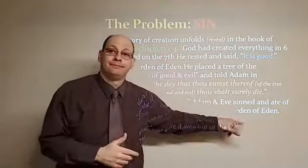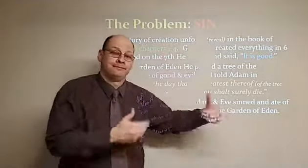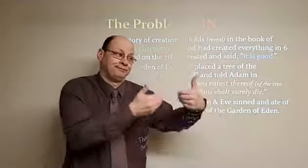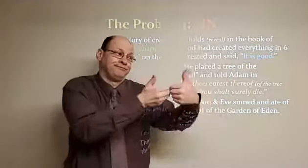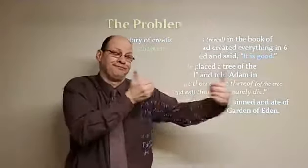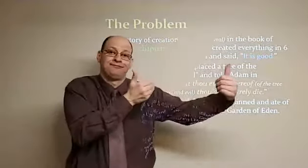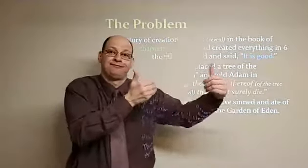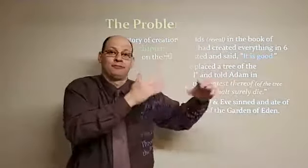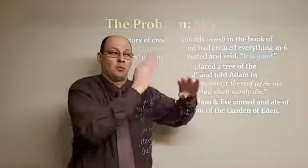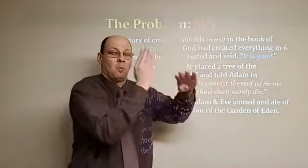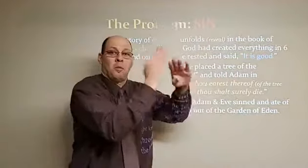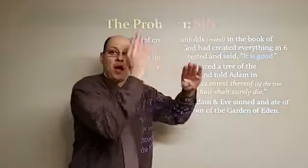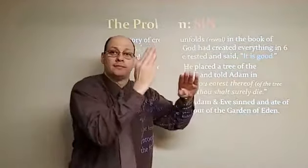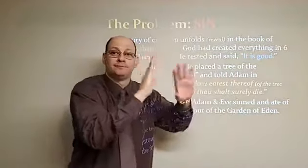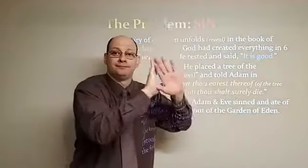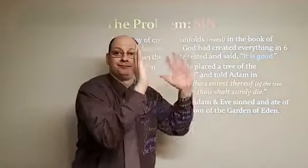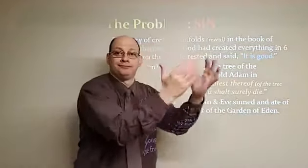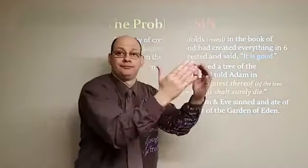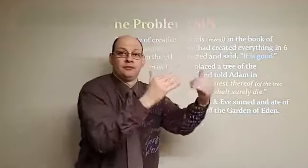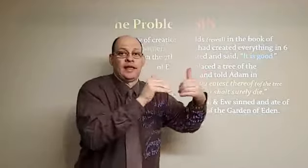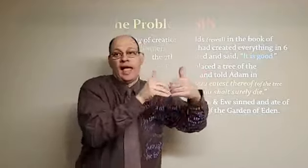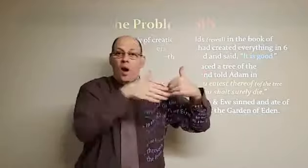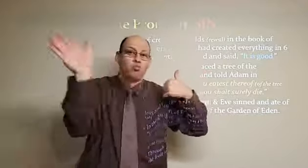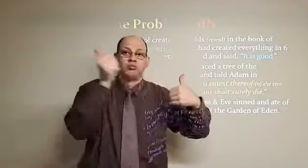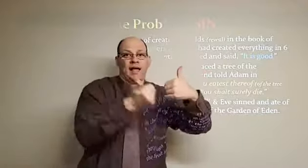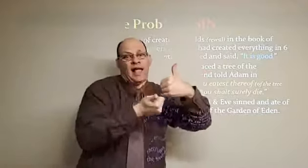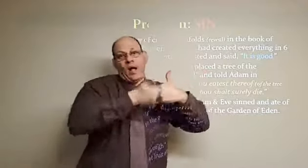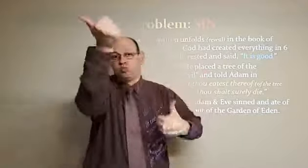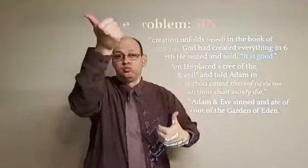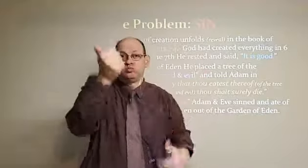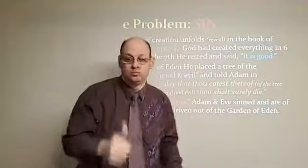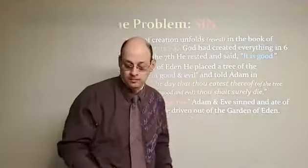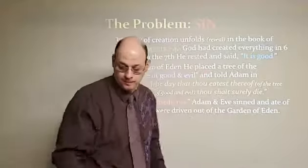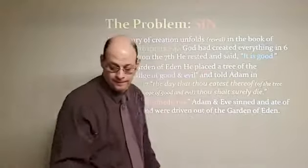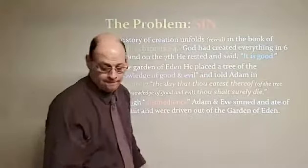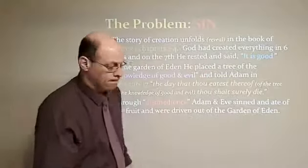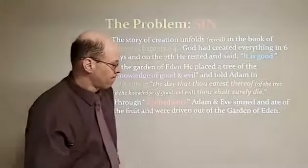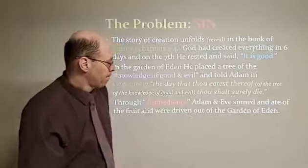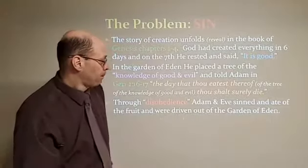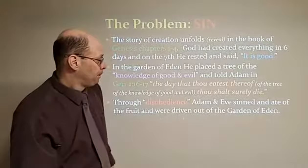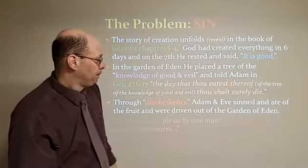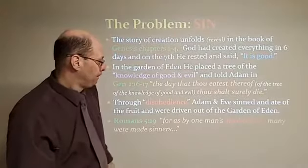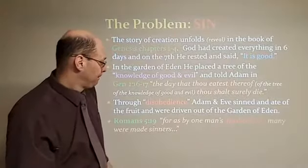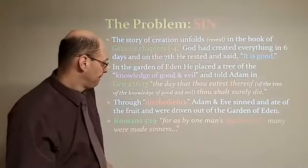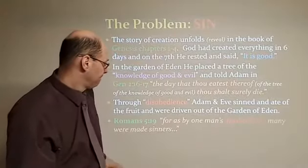that was in the middle of the garden of Eden and they were cast out of the garden God cast them out